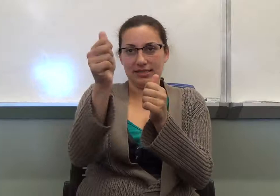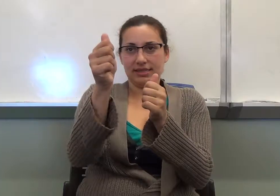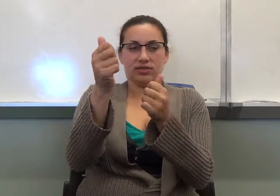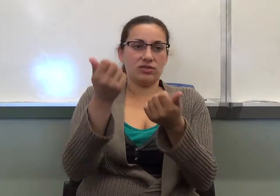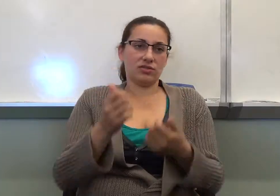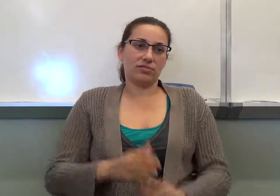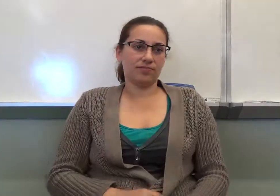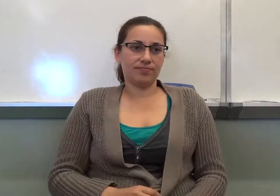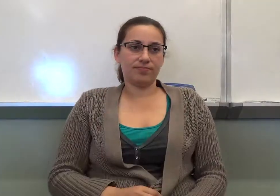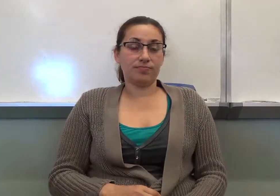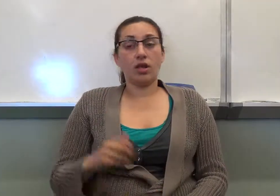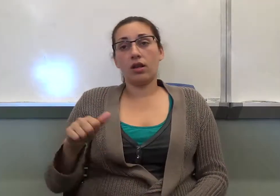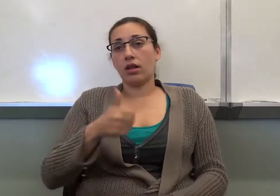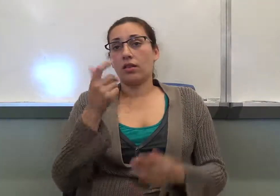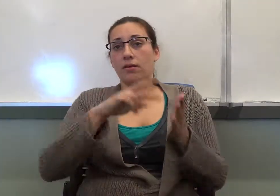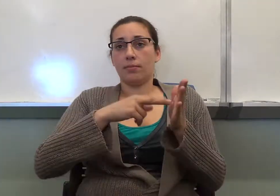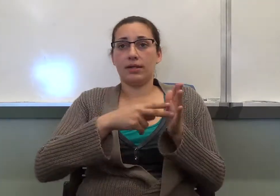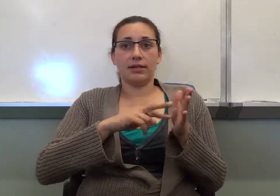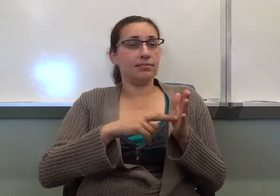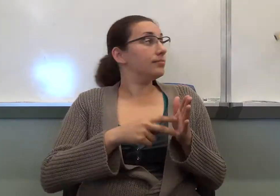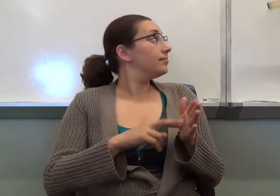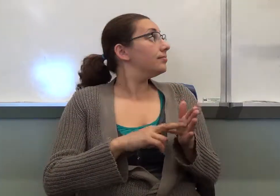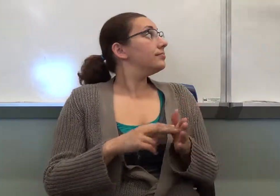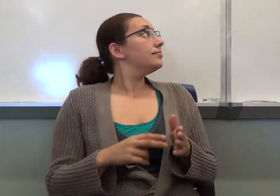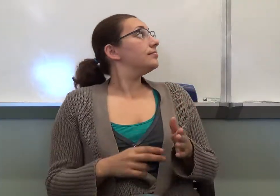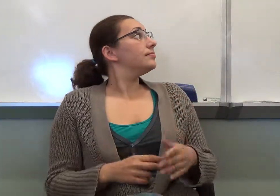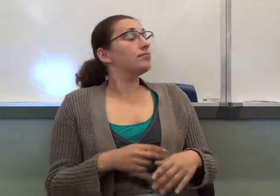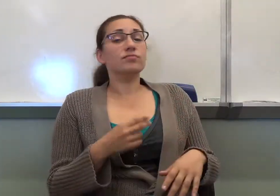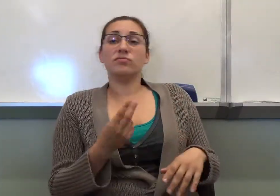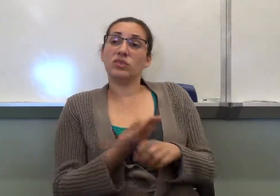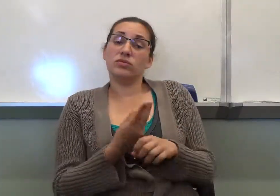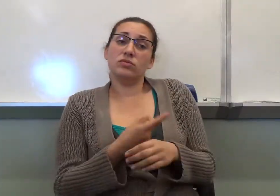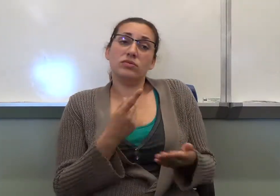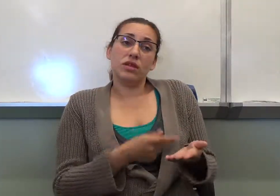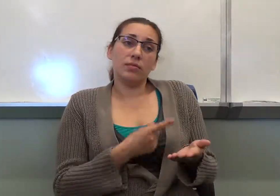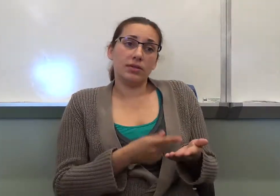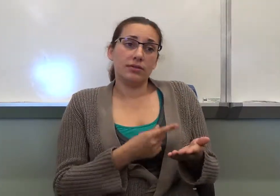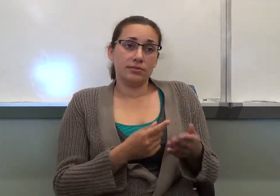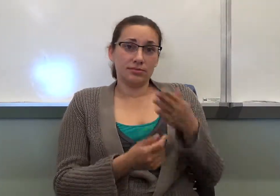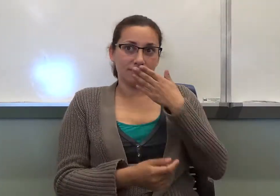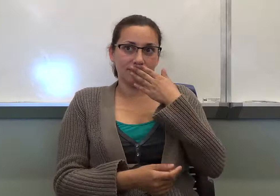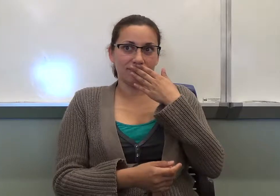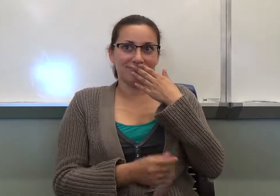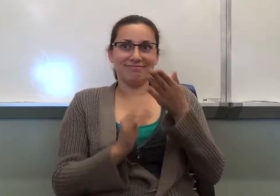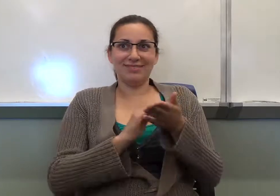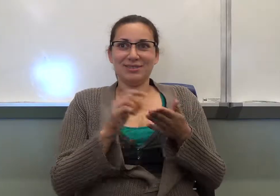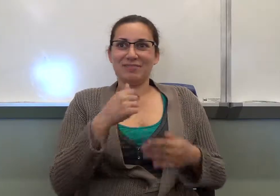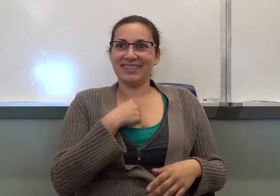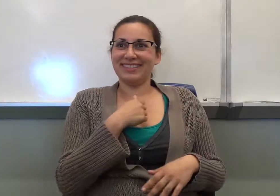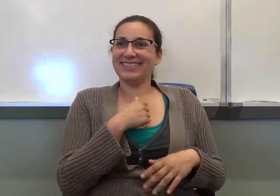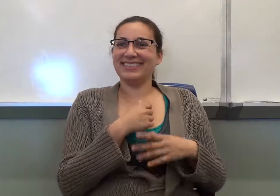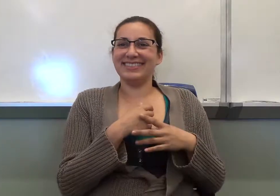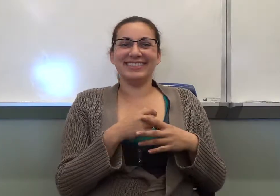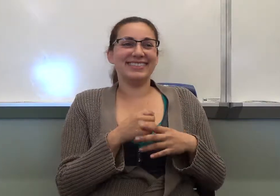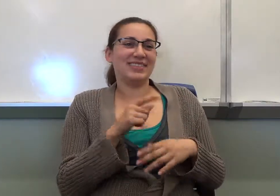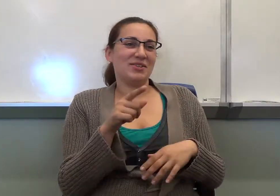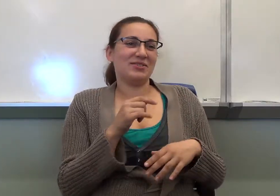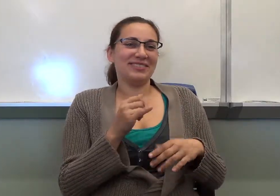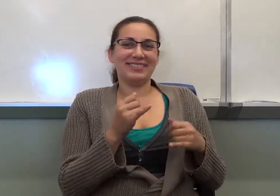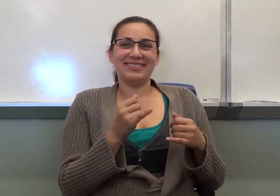another definition that is used sometimes, and that is if you draw a line that touches the circle in two places and goes